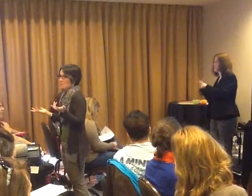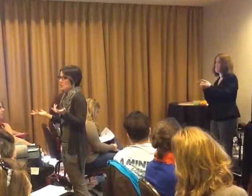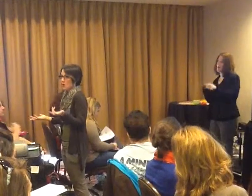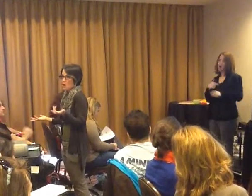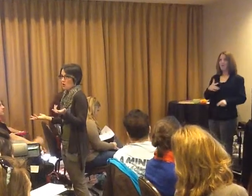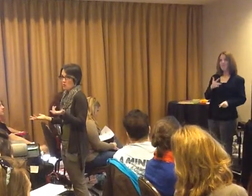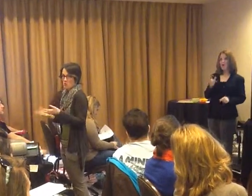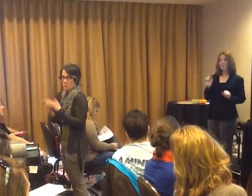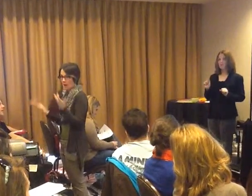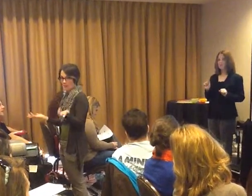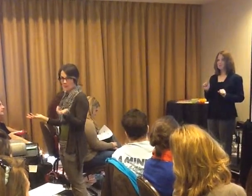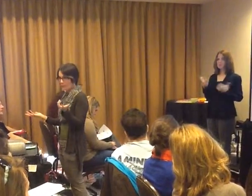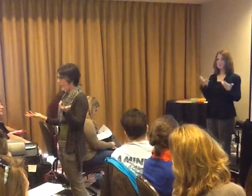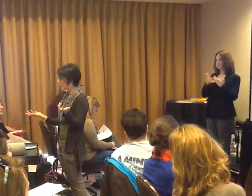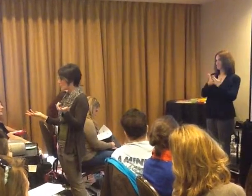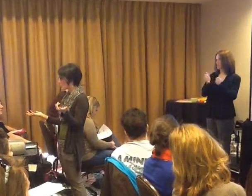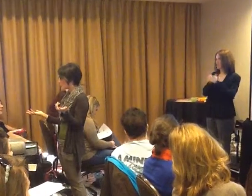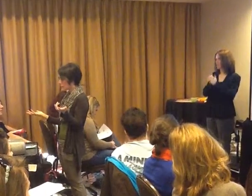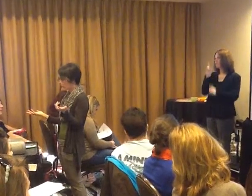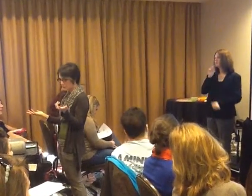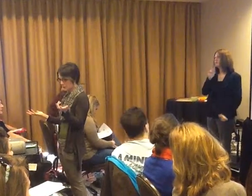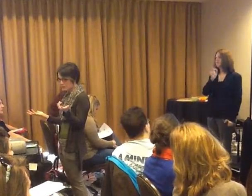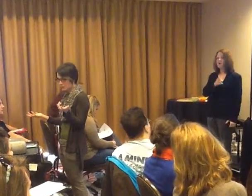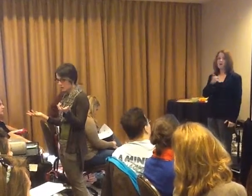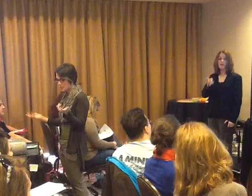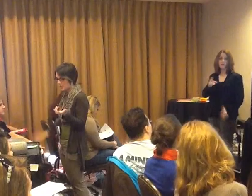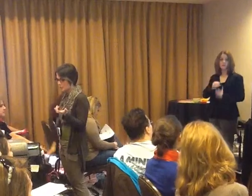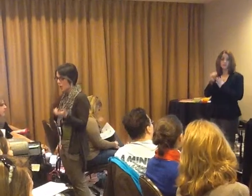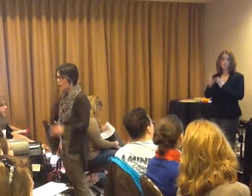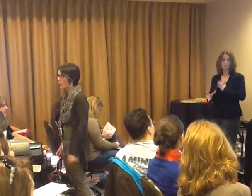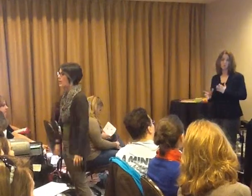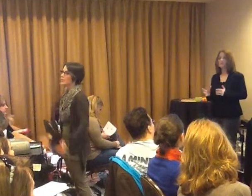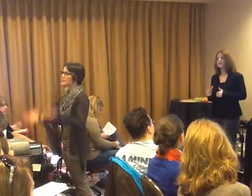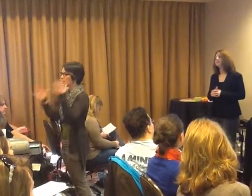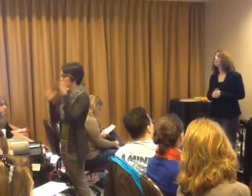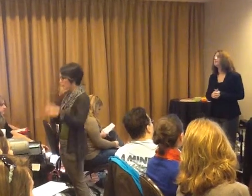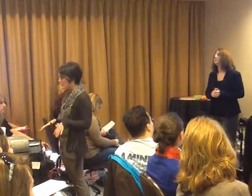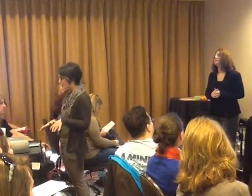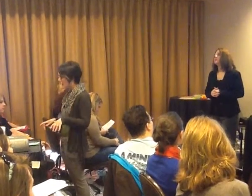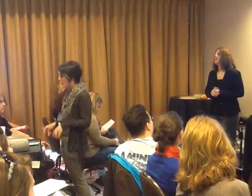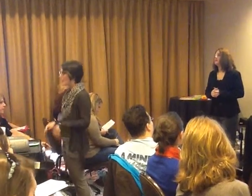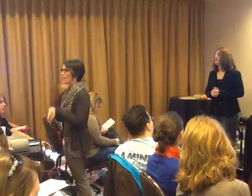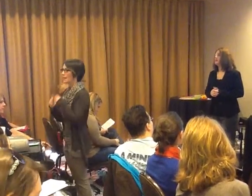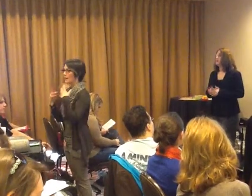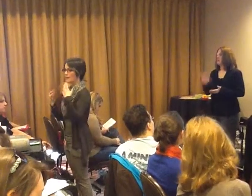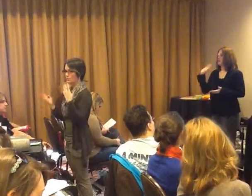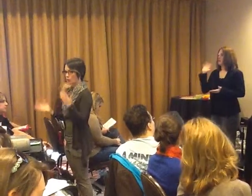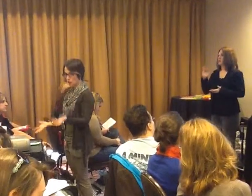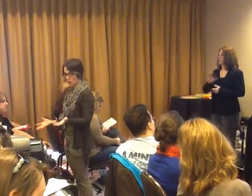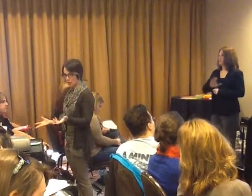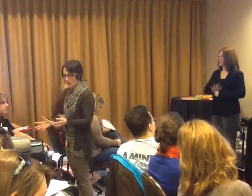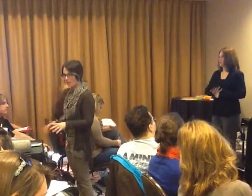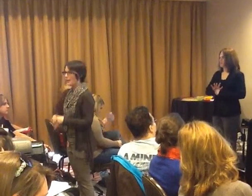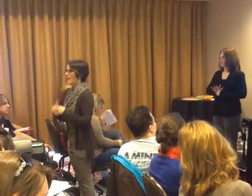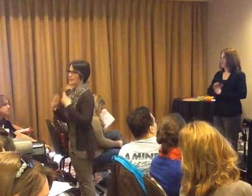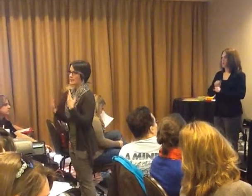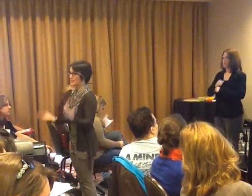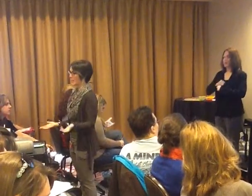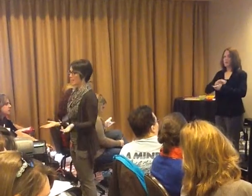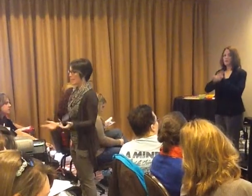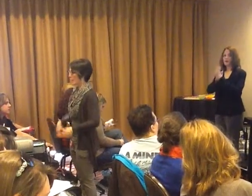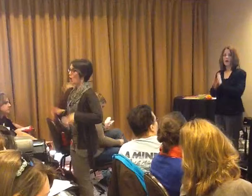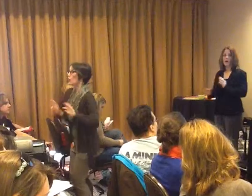have no problem applying them to our deaf and hard of hearing students. So de-stressing, making things more enjoyable.